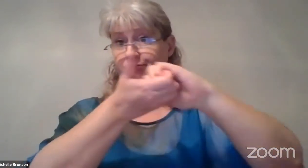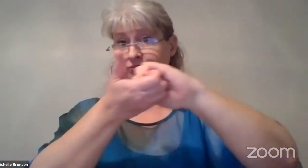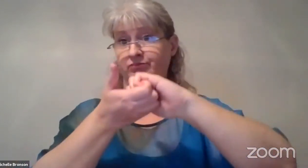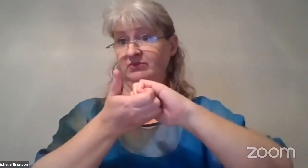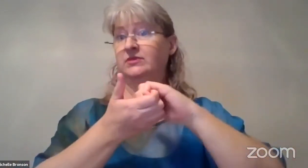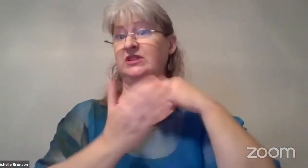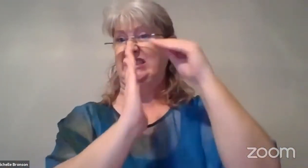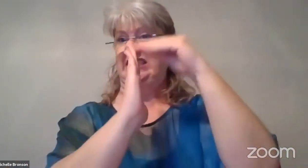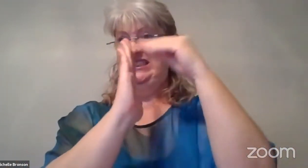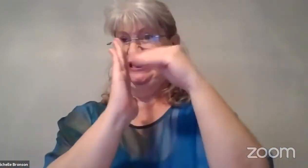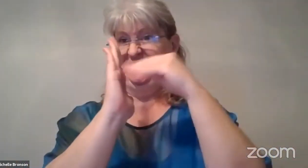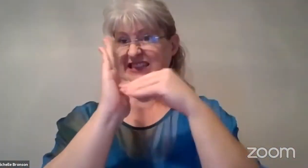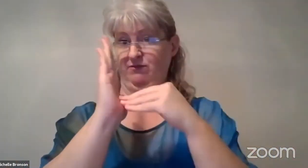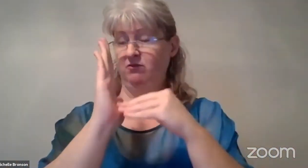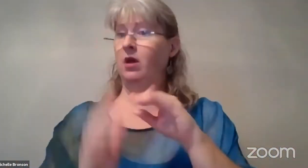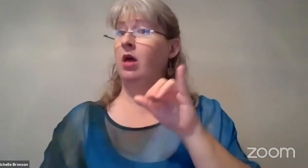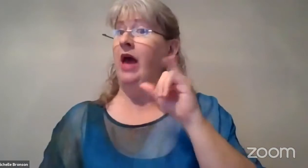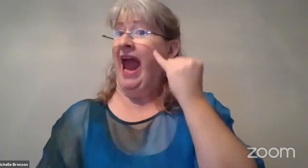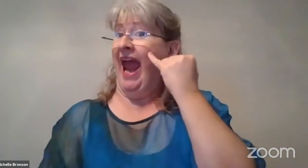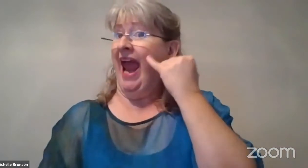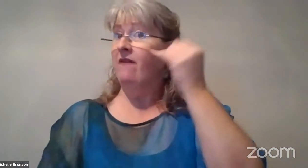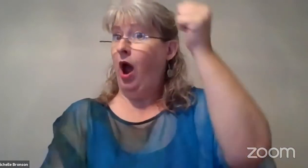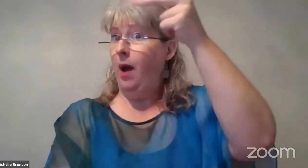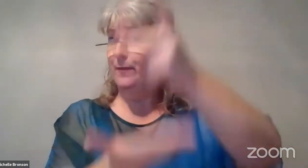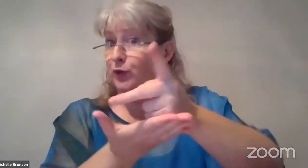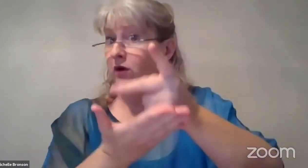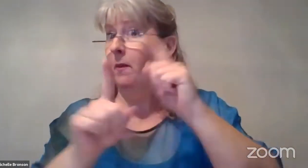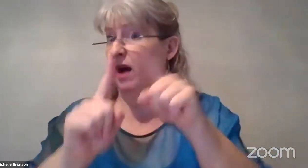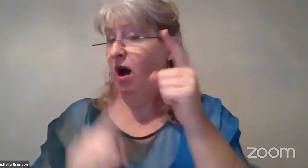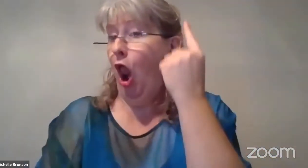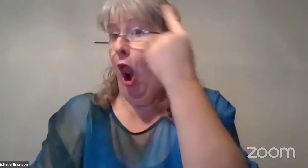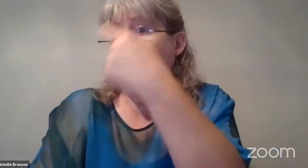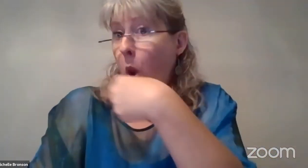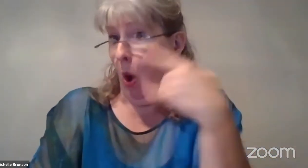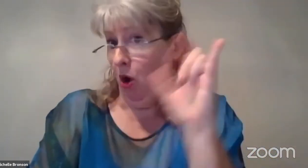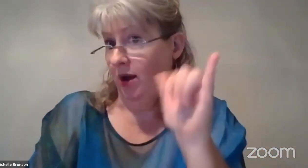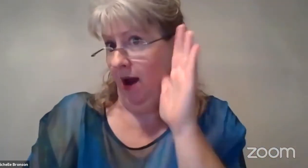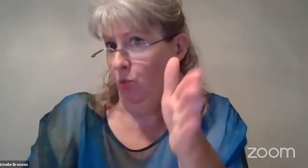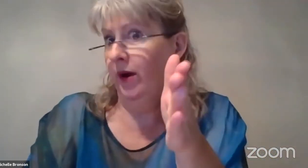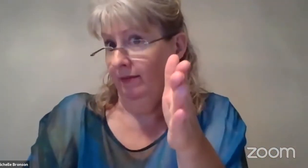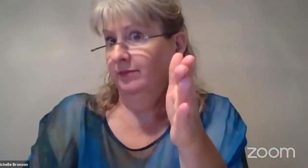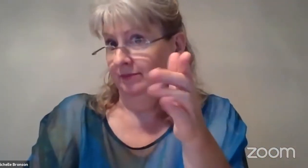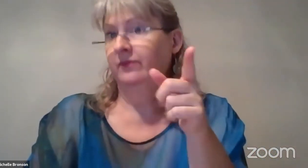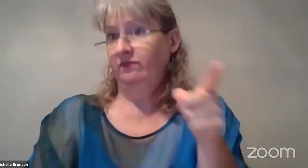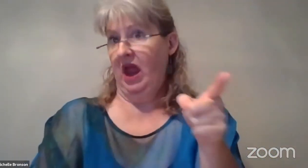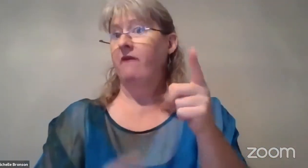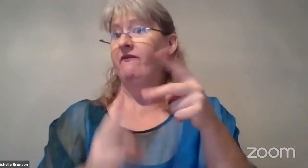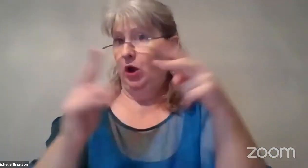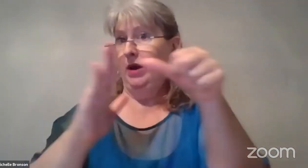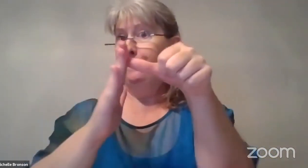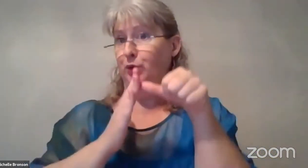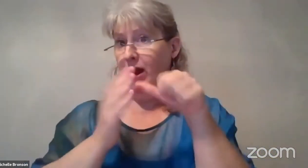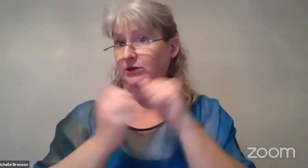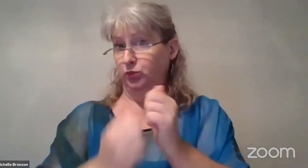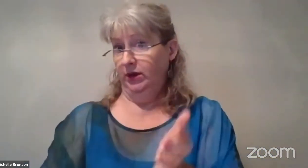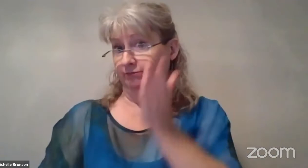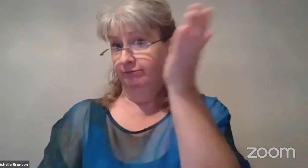5 or 6 agencies that will be partnering together. We have completed the application. It appears that it will be